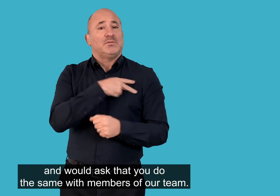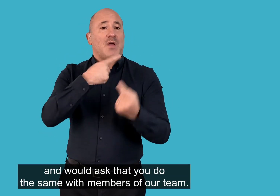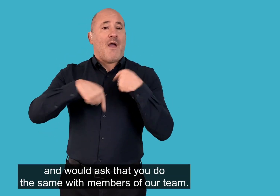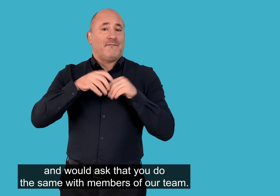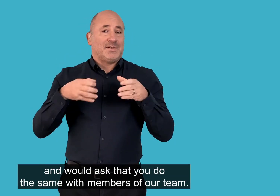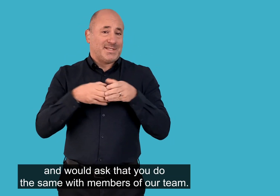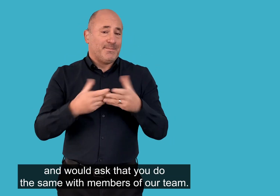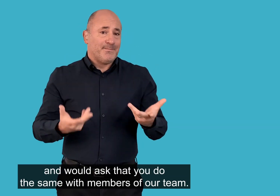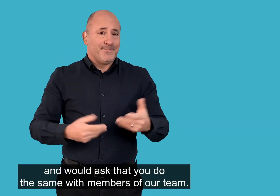members of our team.